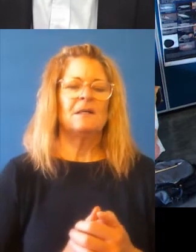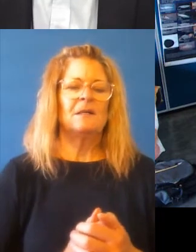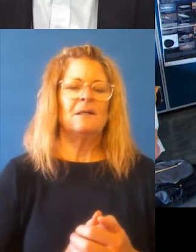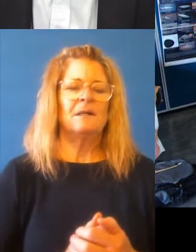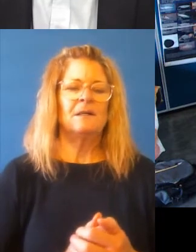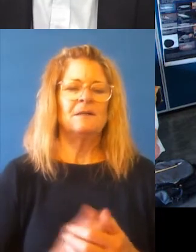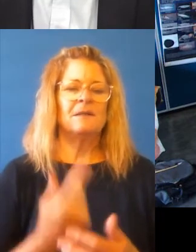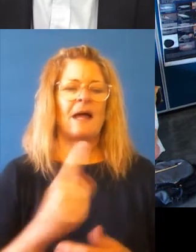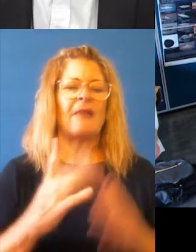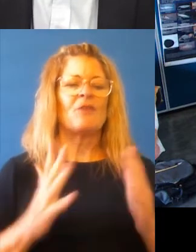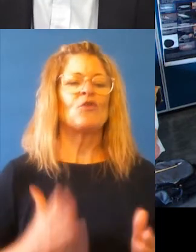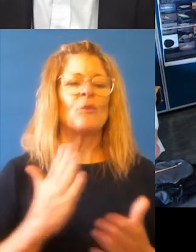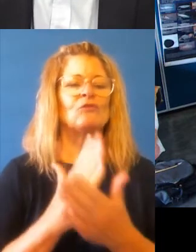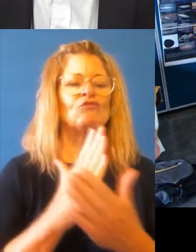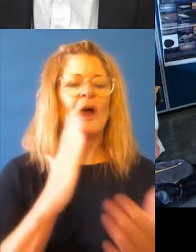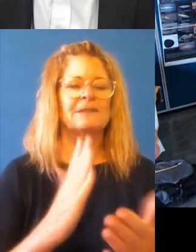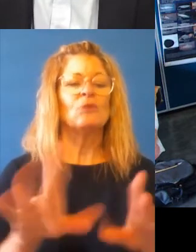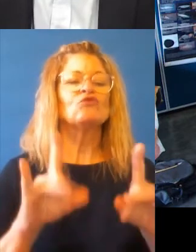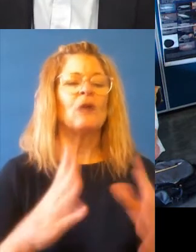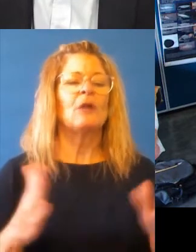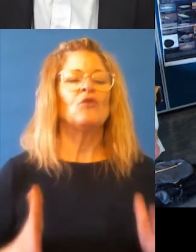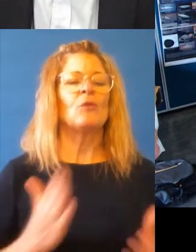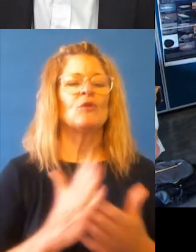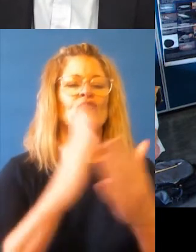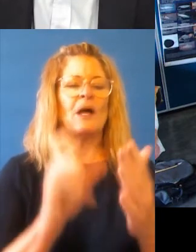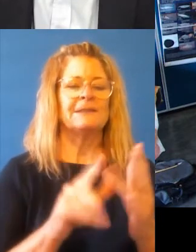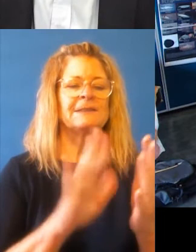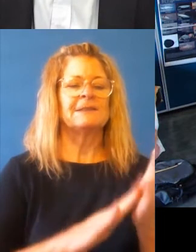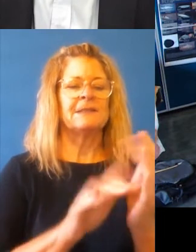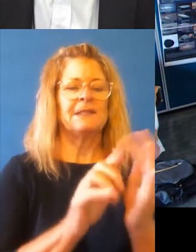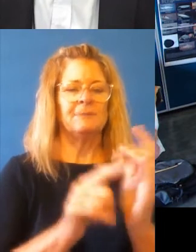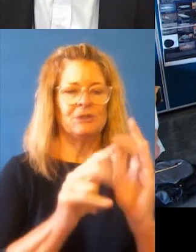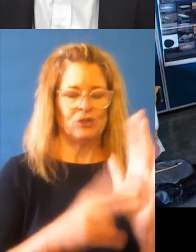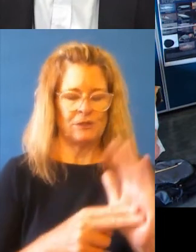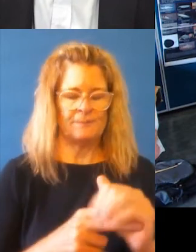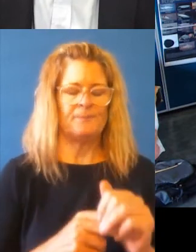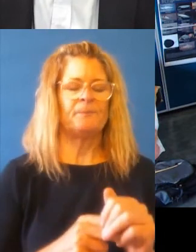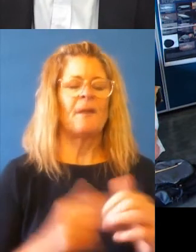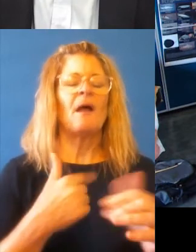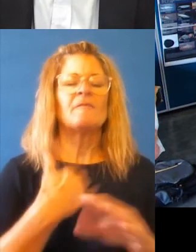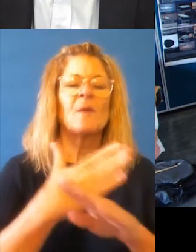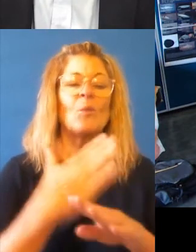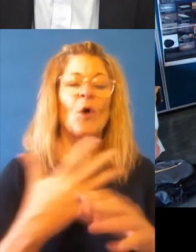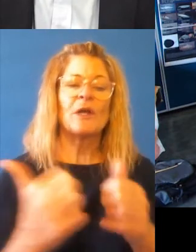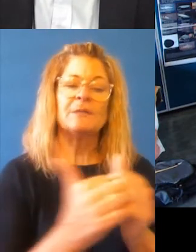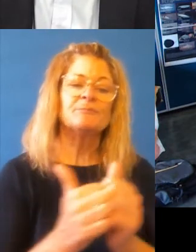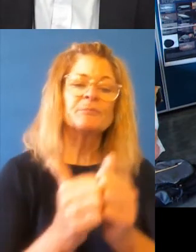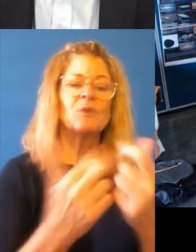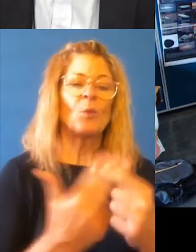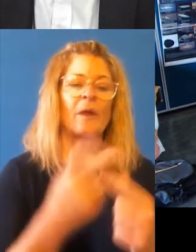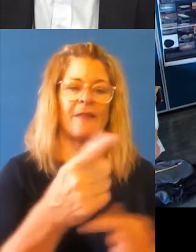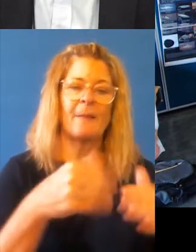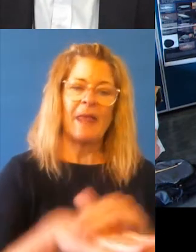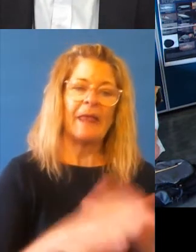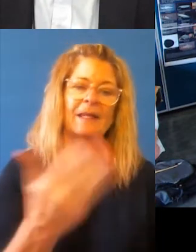the Australian Human Rights Commission, in conducting this national